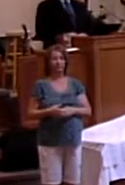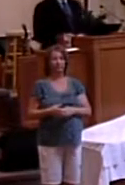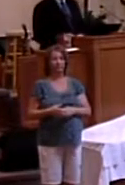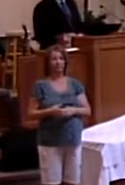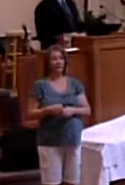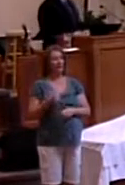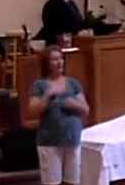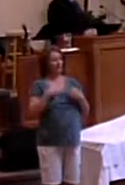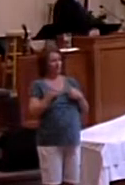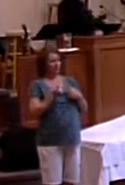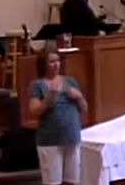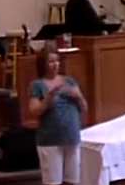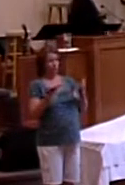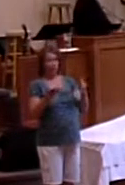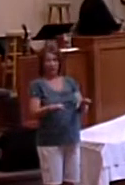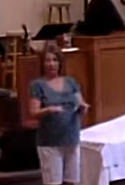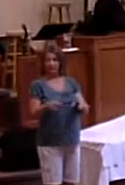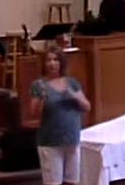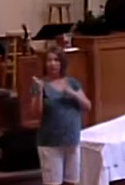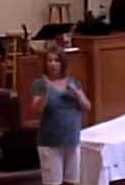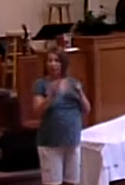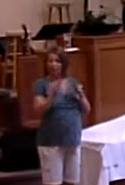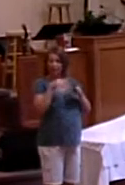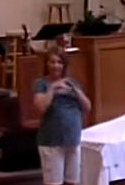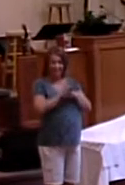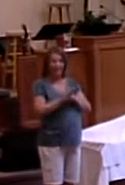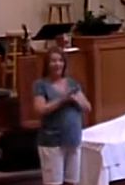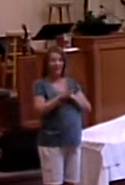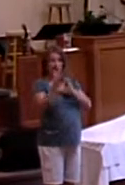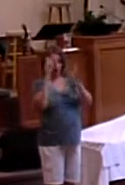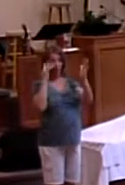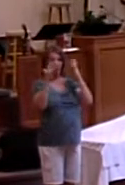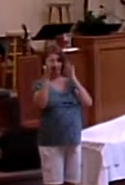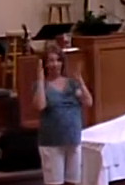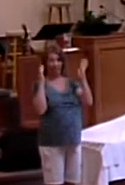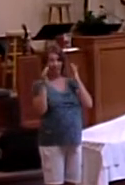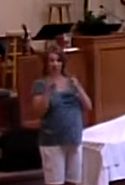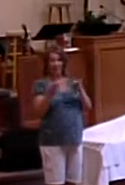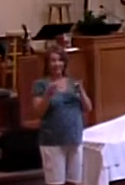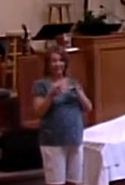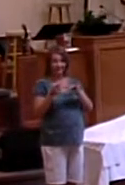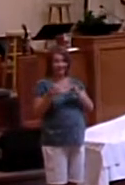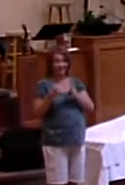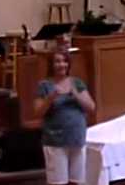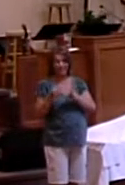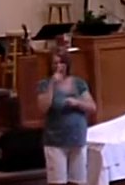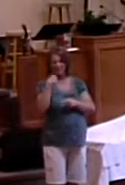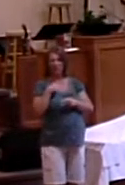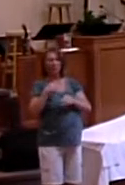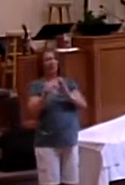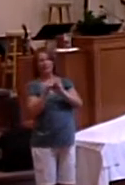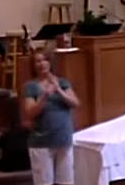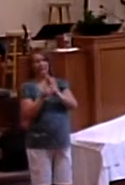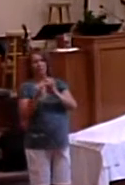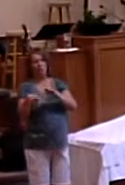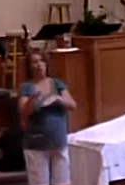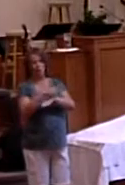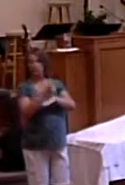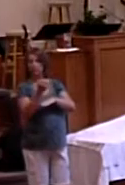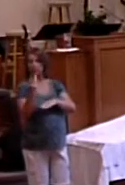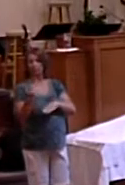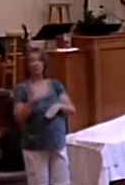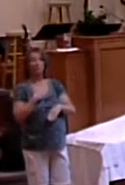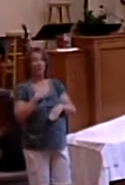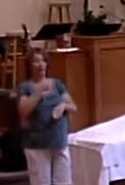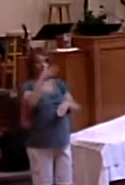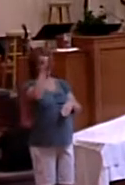I've had a couple of chances to hunt in wildlife refuges. I guess I'd call them that, state parks or whatever. My father and I,